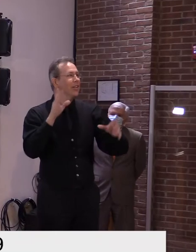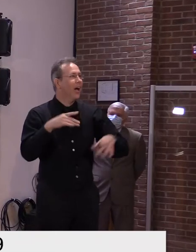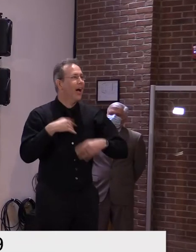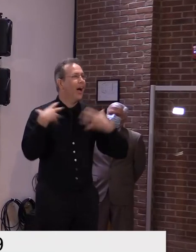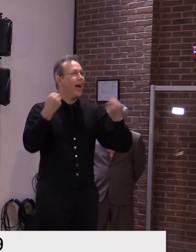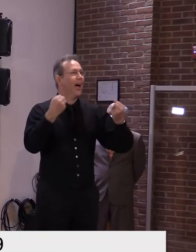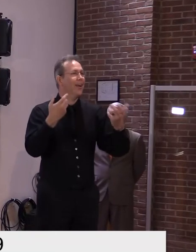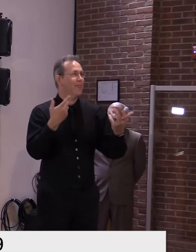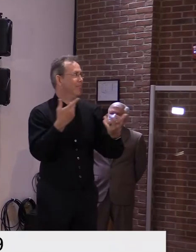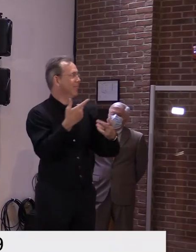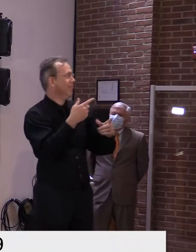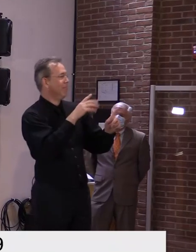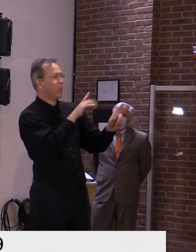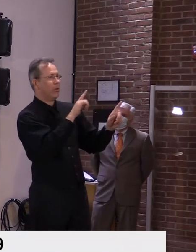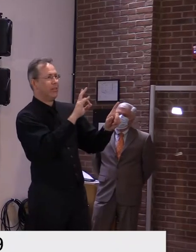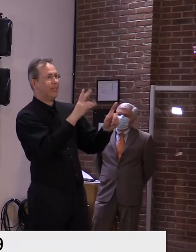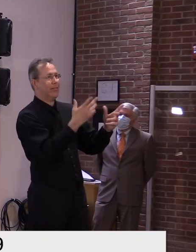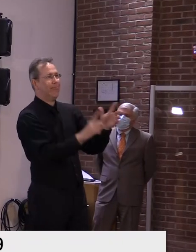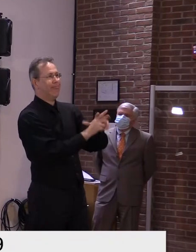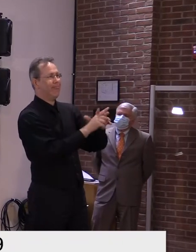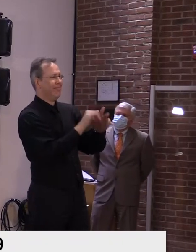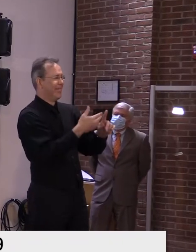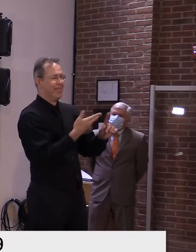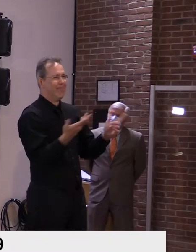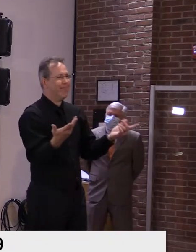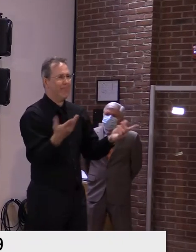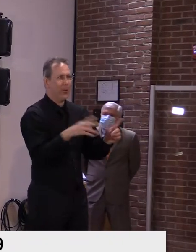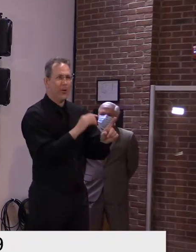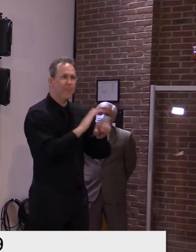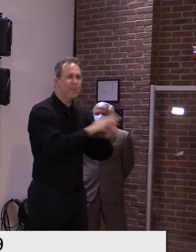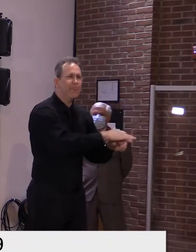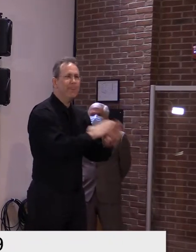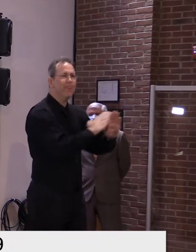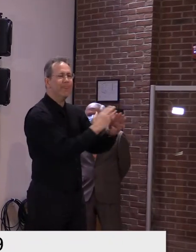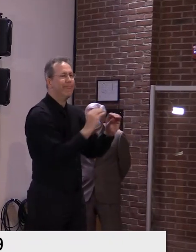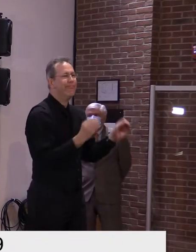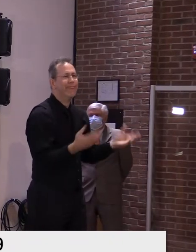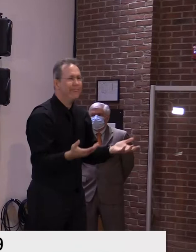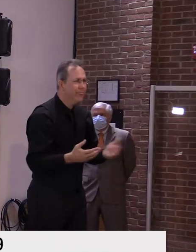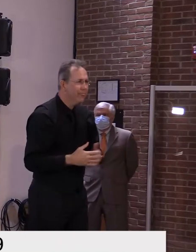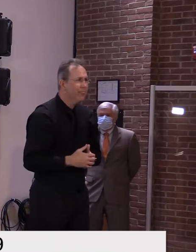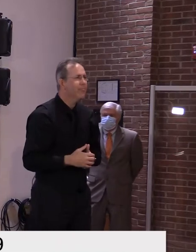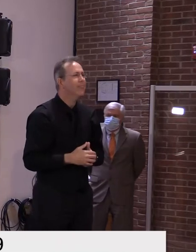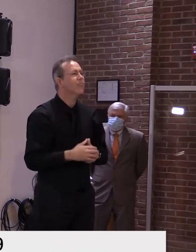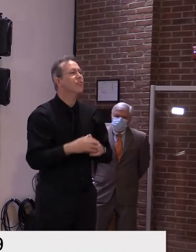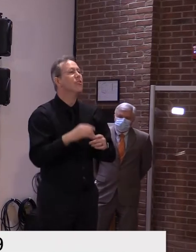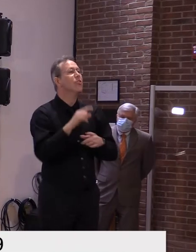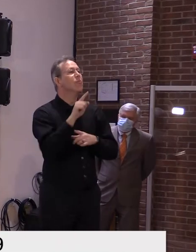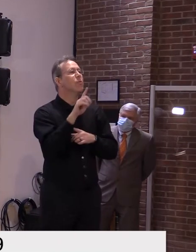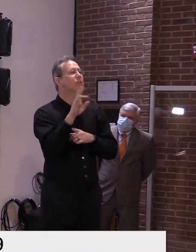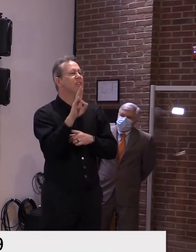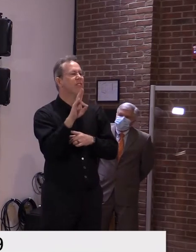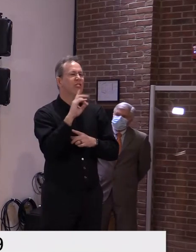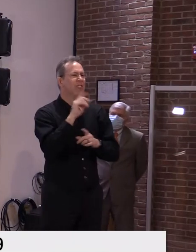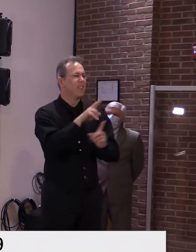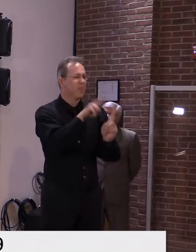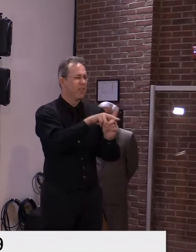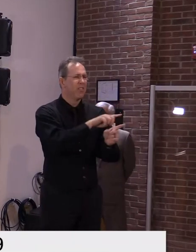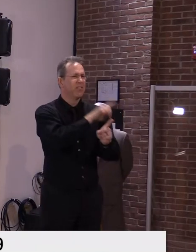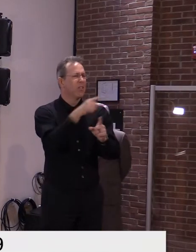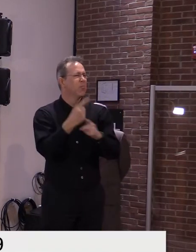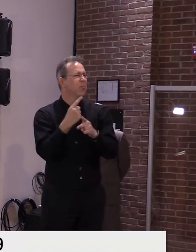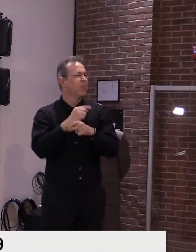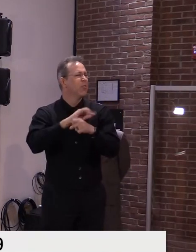accept the variant as just another aspect of the SARS-CoV-2 virus. It's the same virus. It does the same